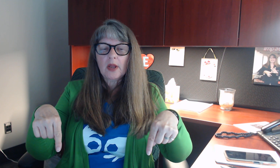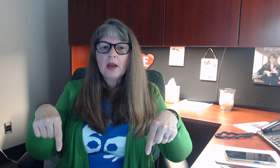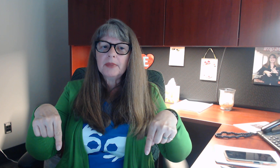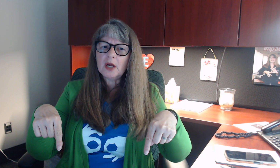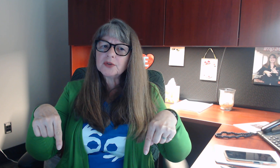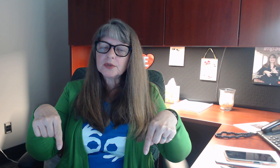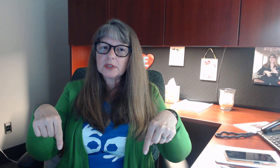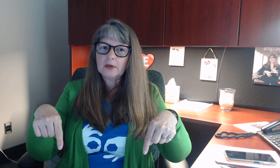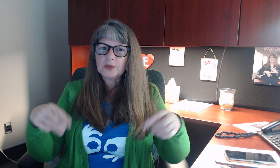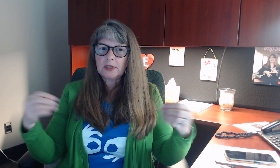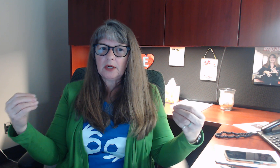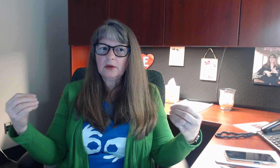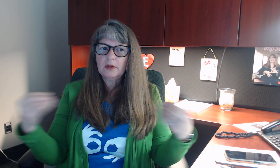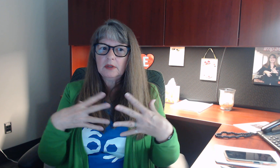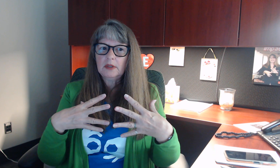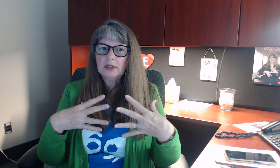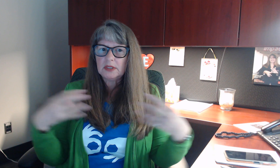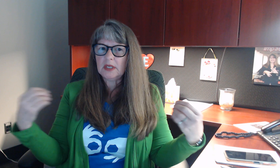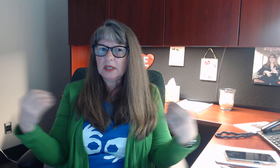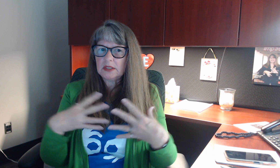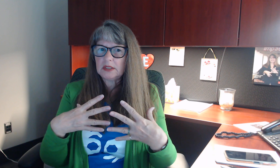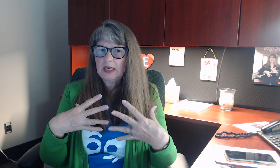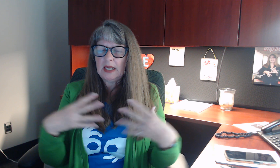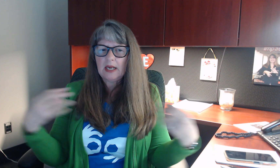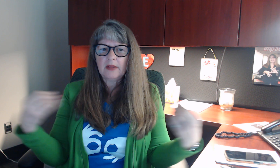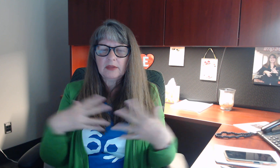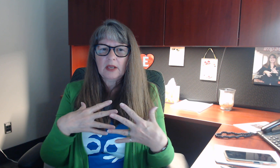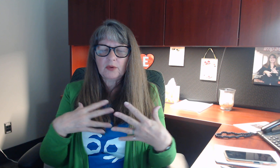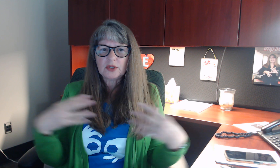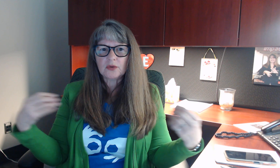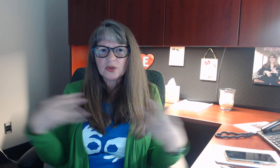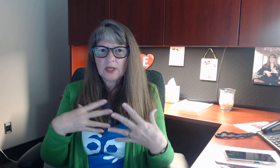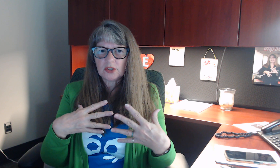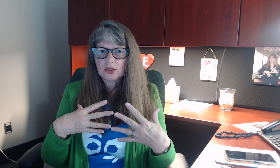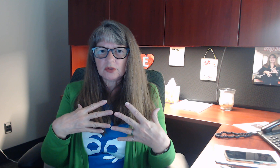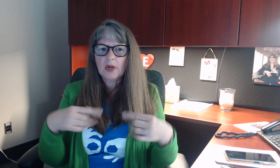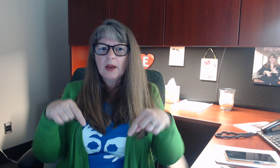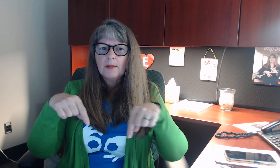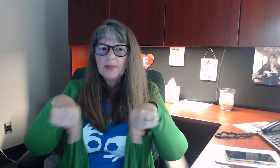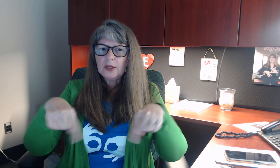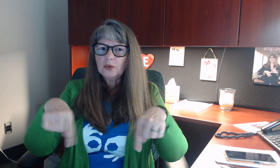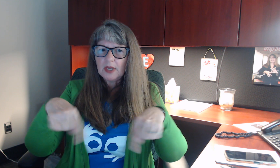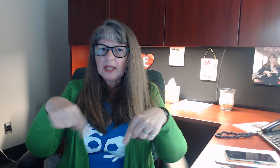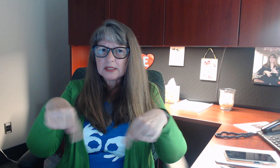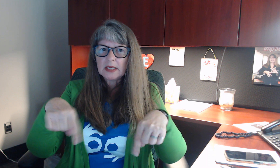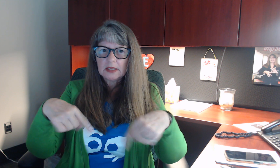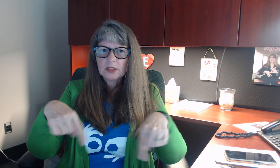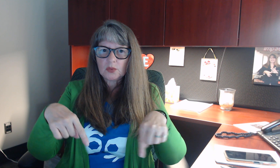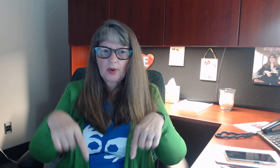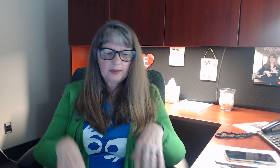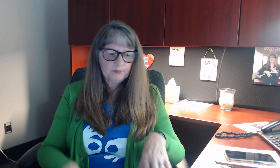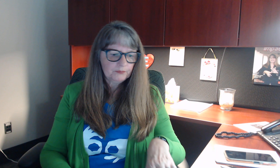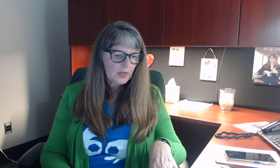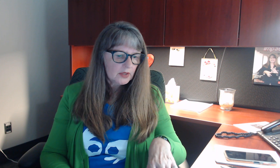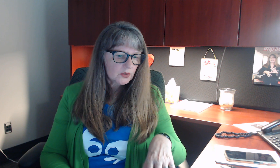But also the sign for scared is this, and I think I've already showed you that too, but you can see it this way. So there's